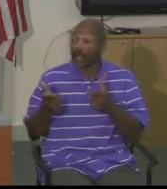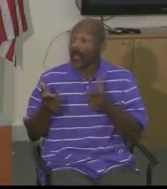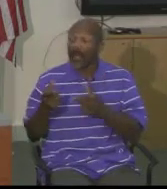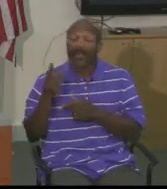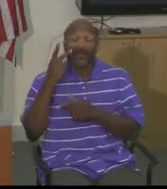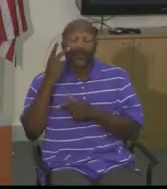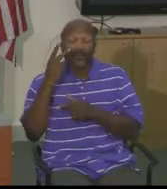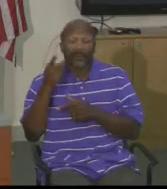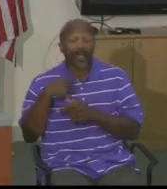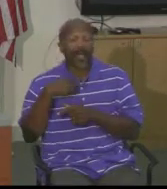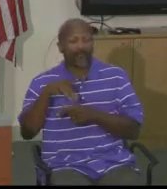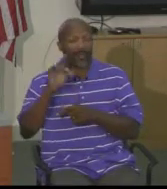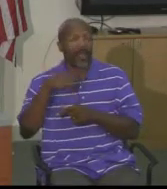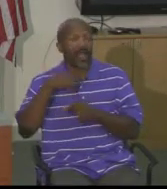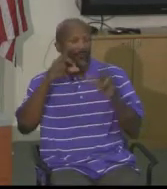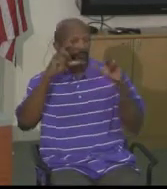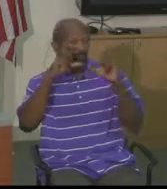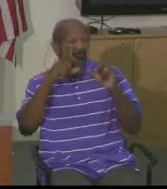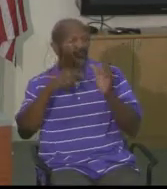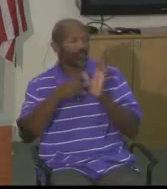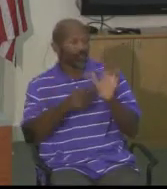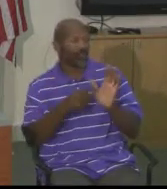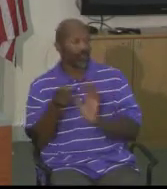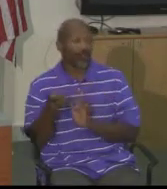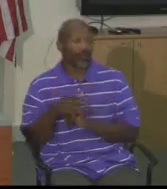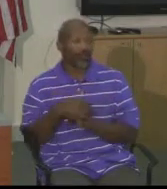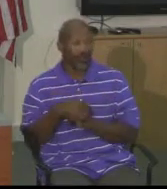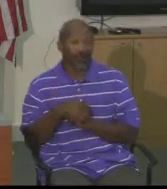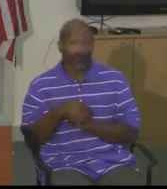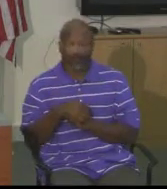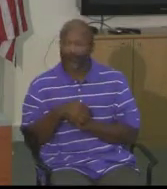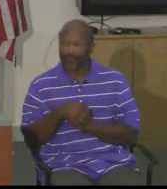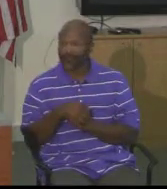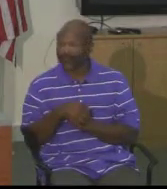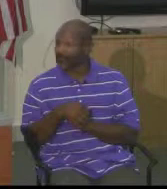if there was anything wrong with the machine.